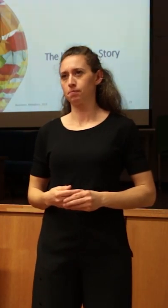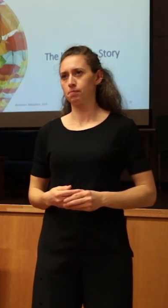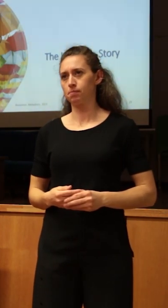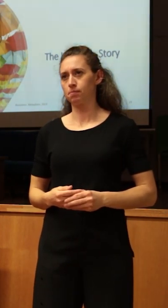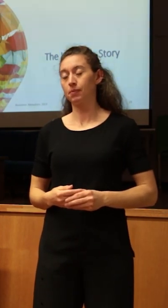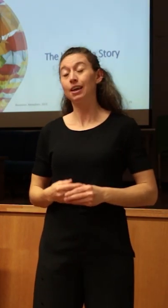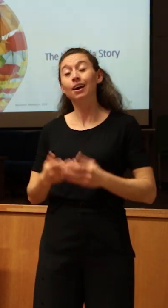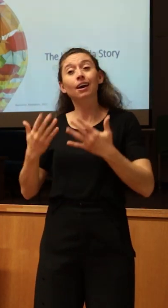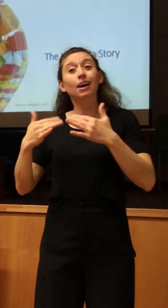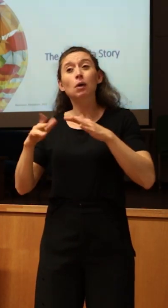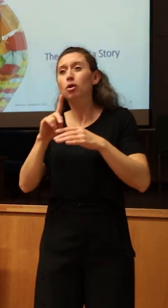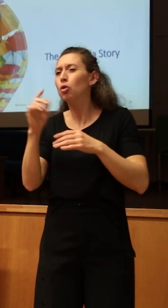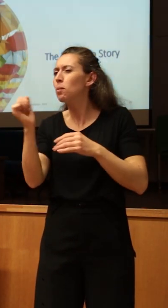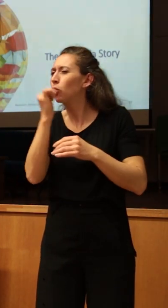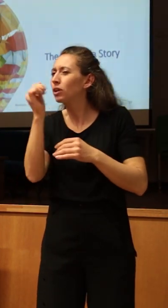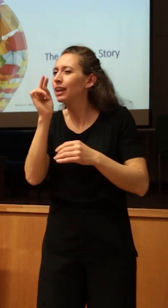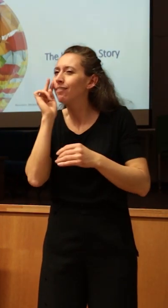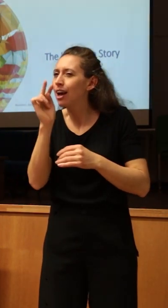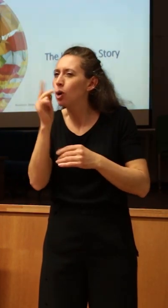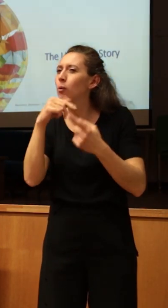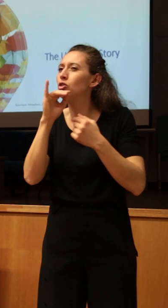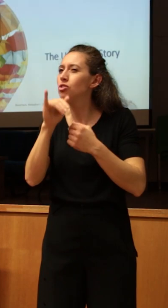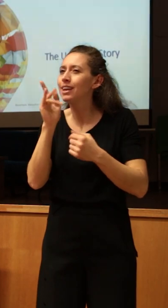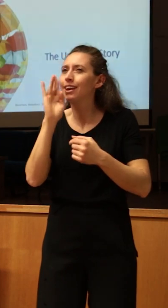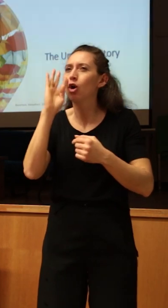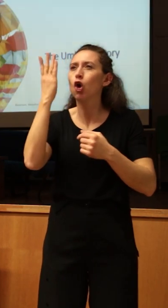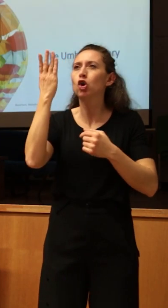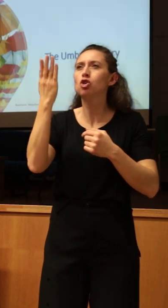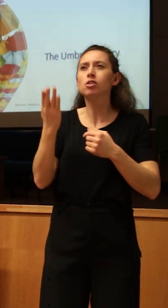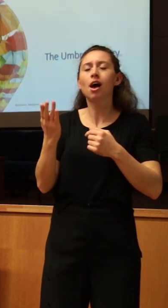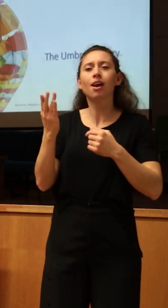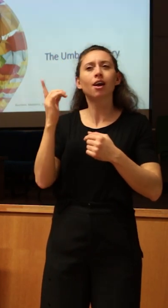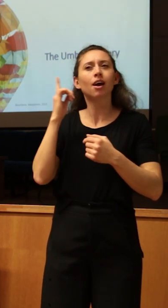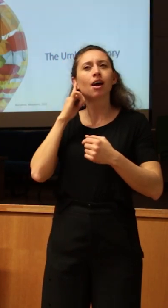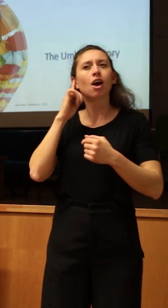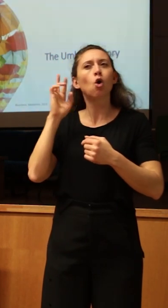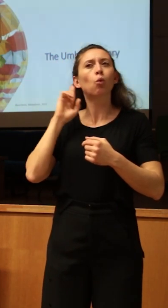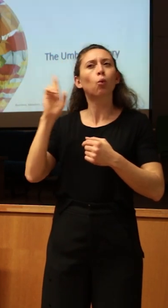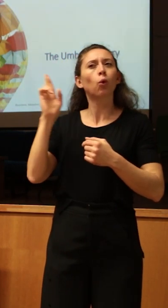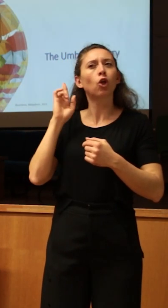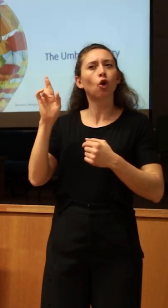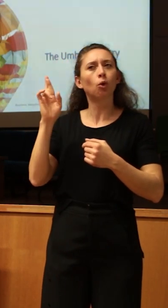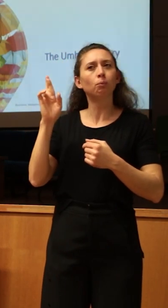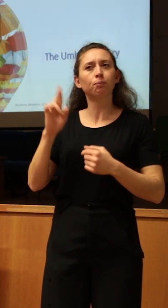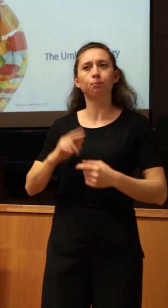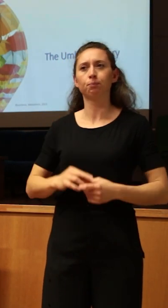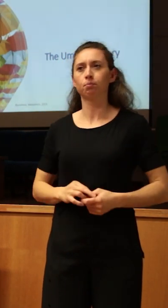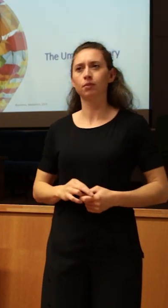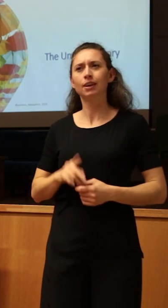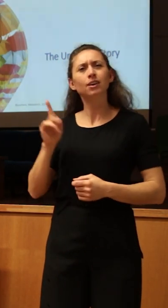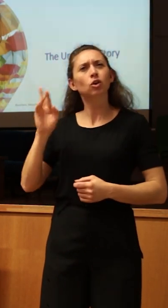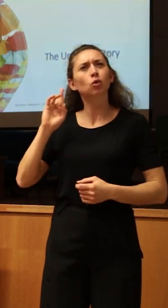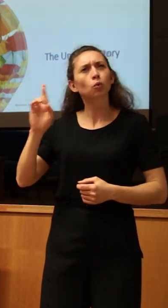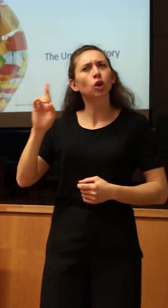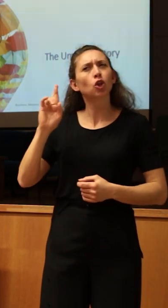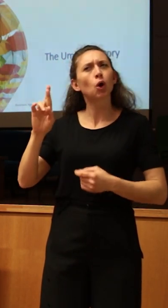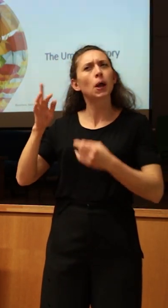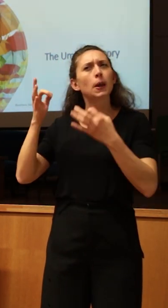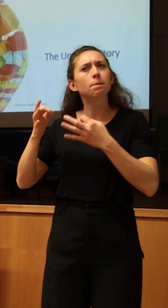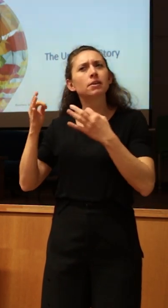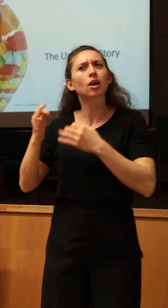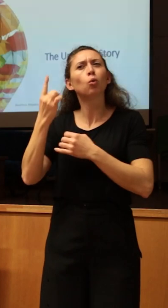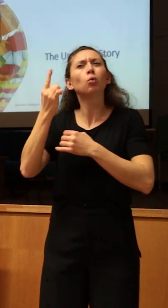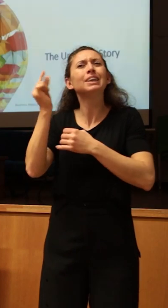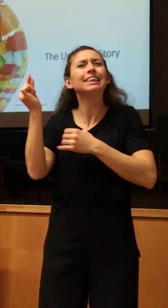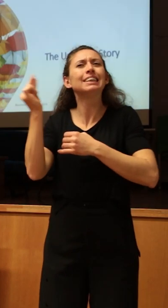of it. De pronto no es tan importante verlo como sí reconocer su sonido. Right. And it's kind of one sound. Y es un sonido en particular en un